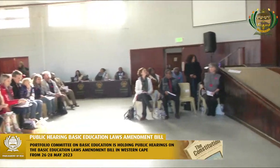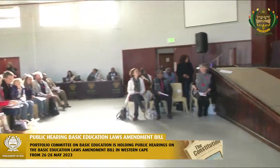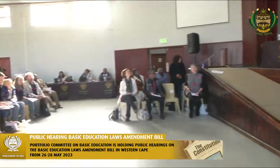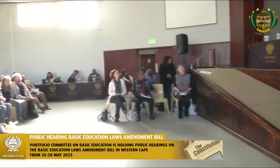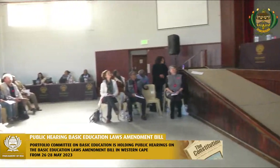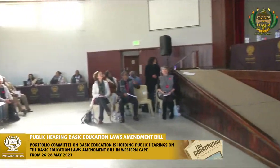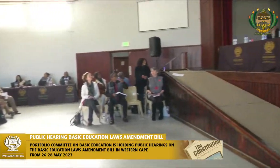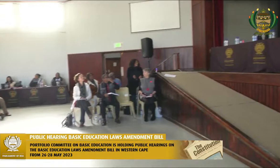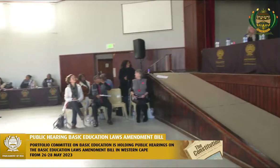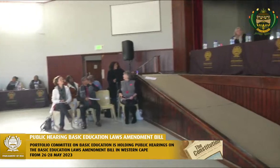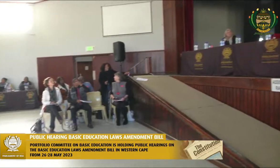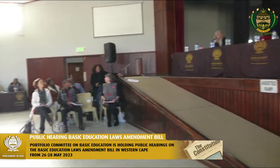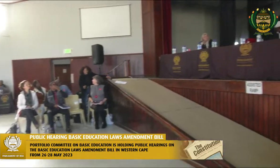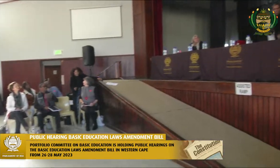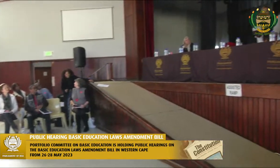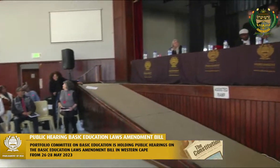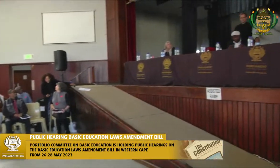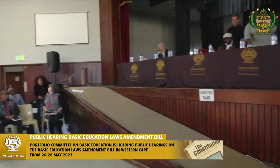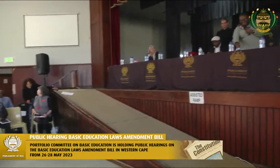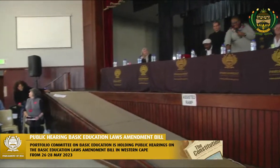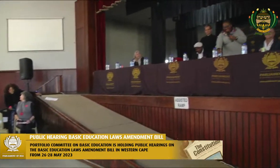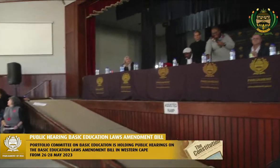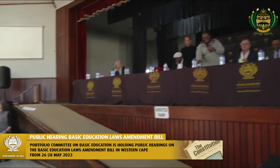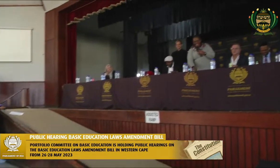Hey, ta, I can't stop. Hey, ta.